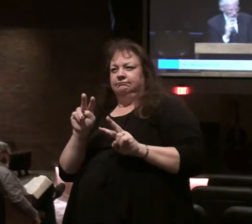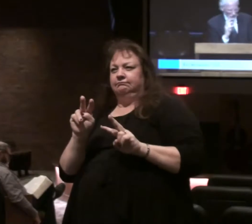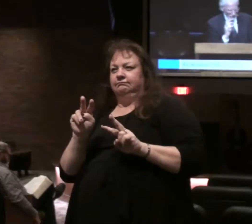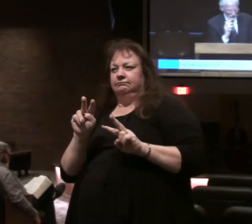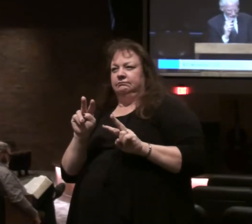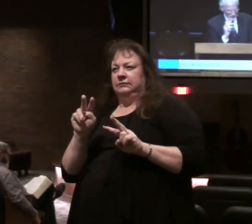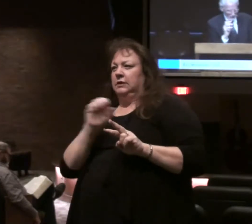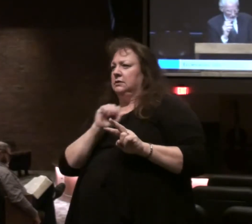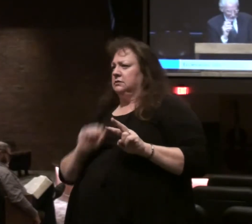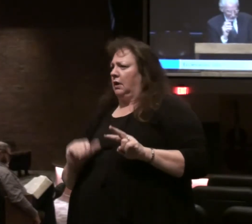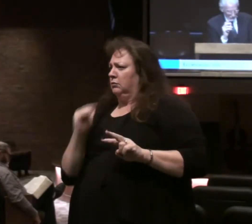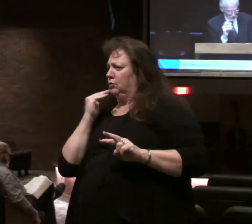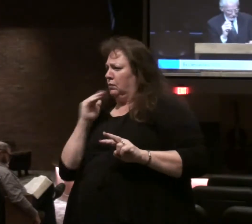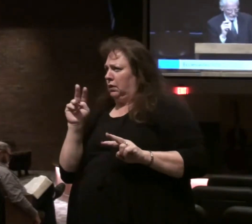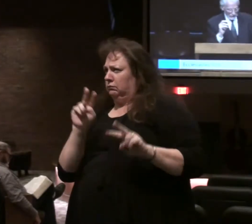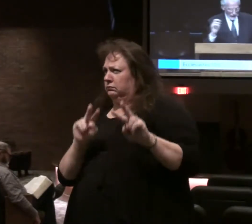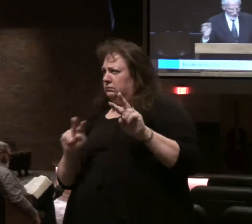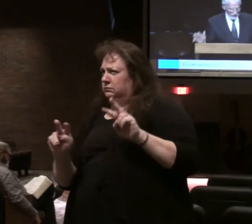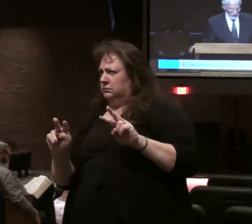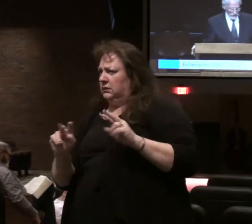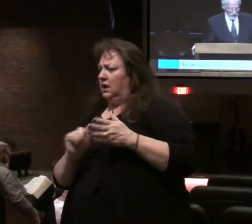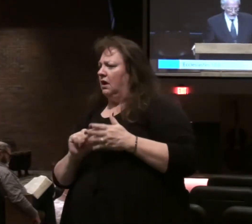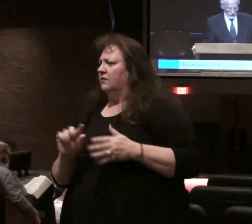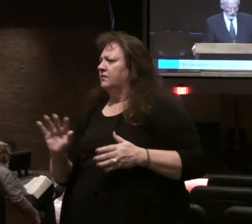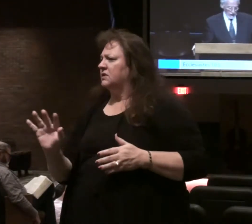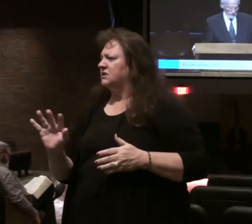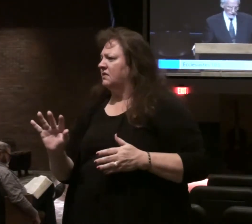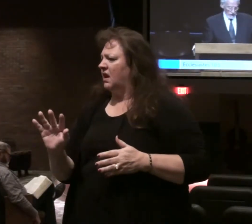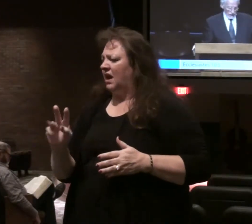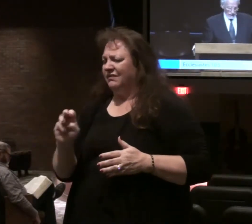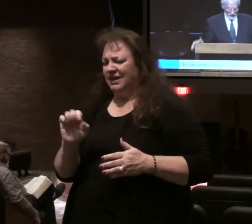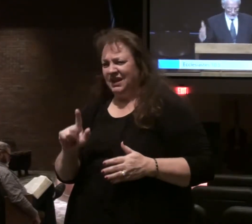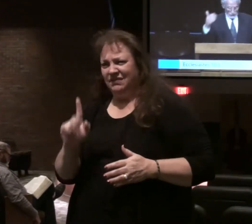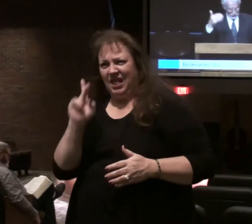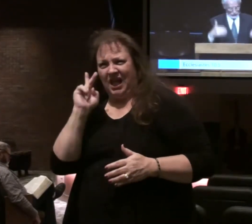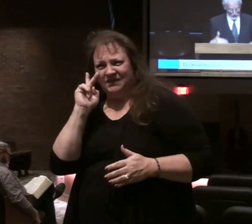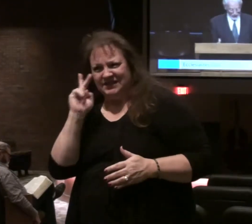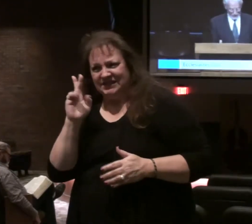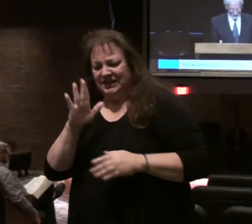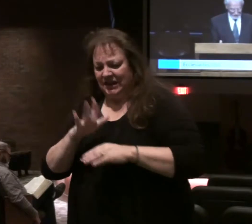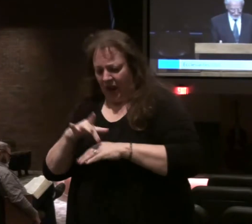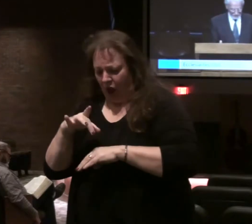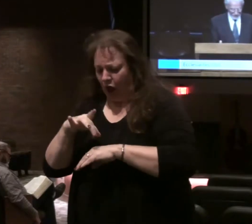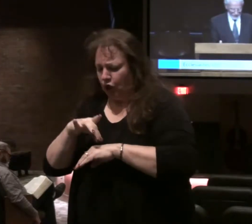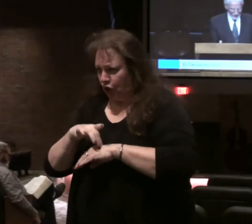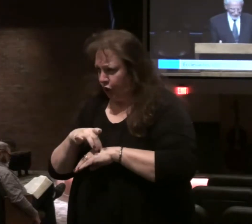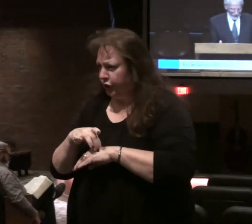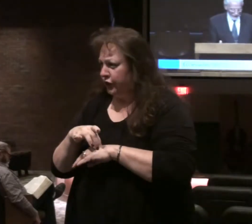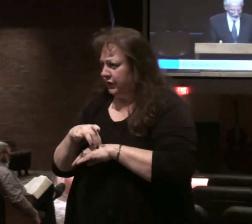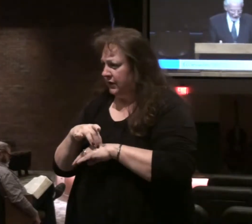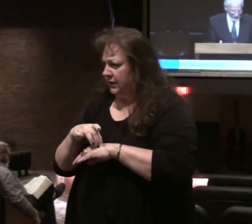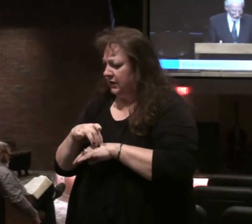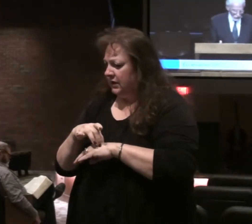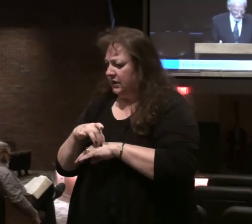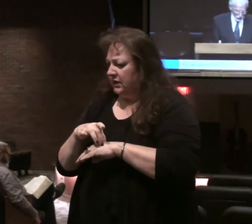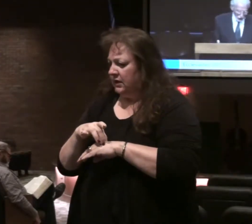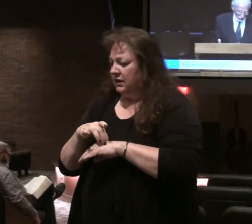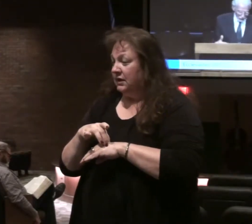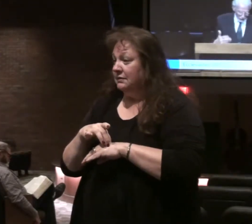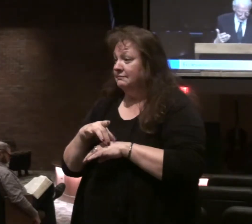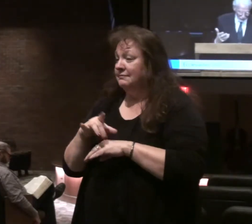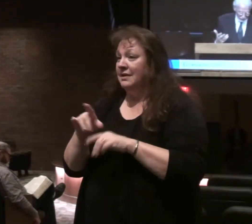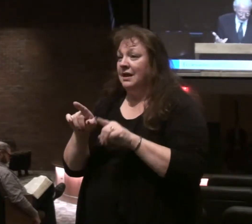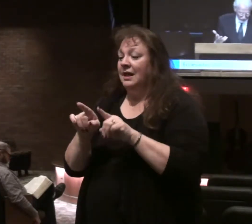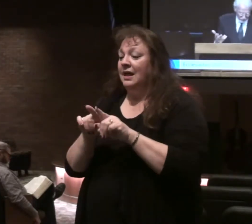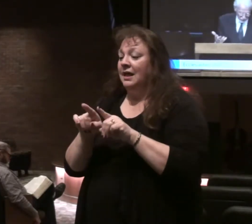good observer. First in verse 5, there is an evil I have seen under the sun, like an error which